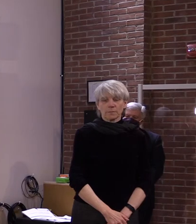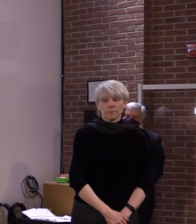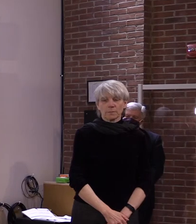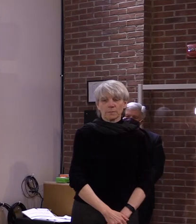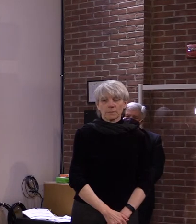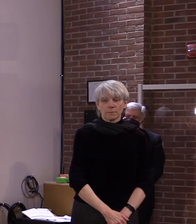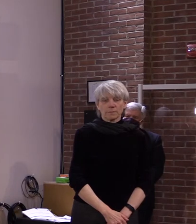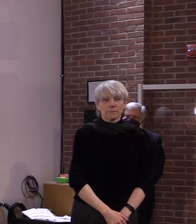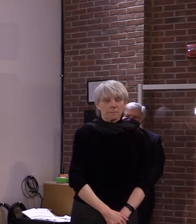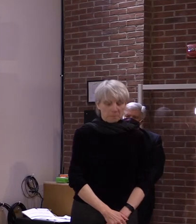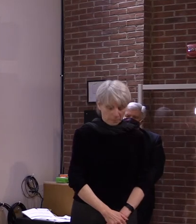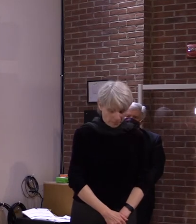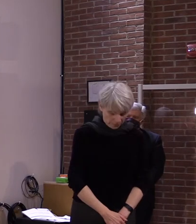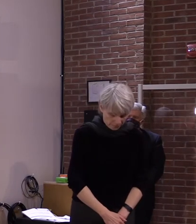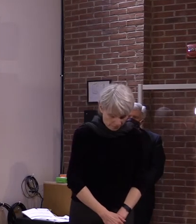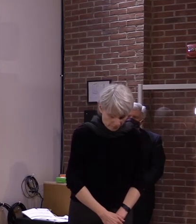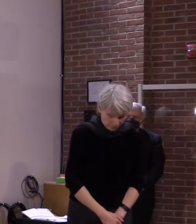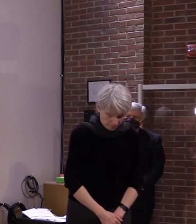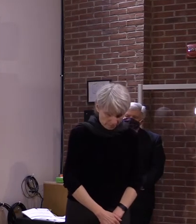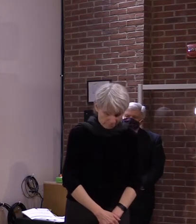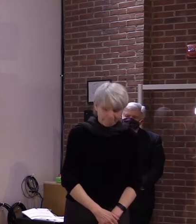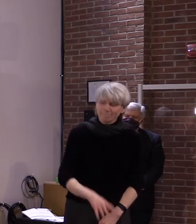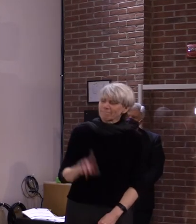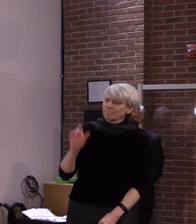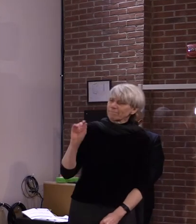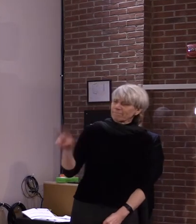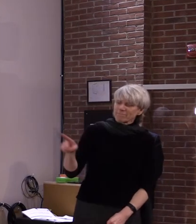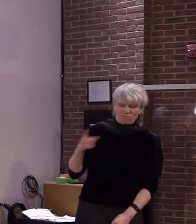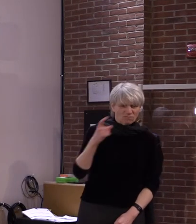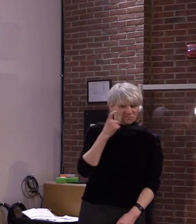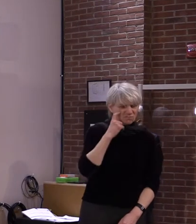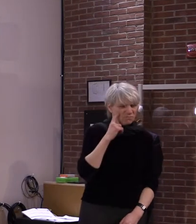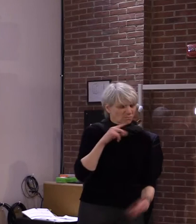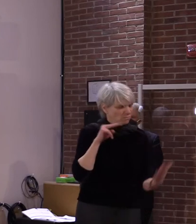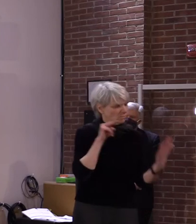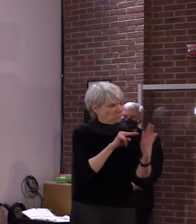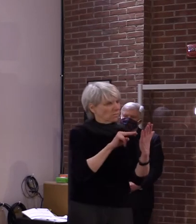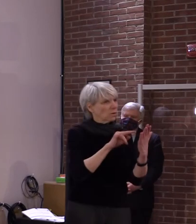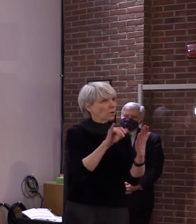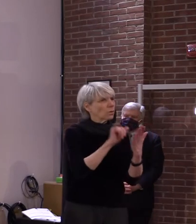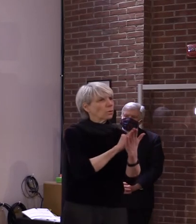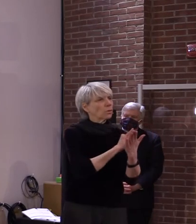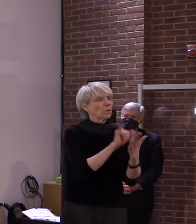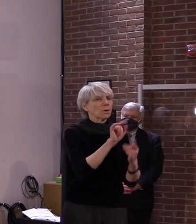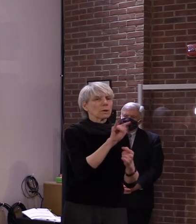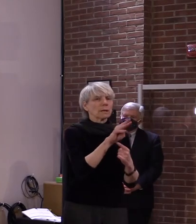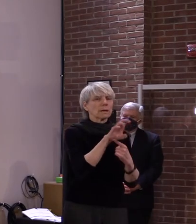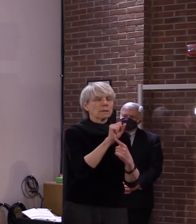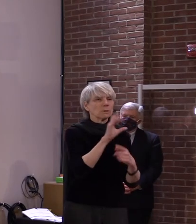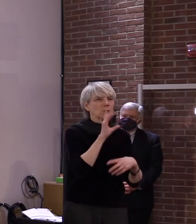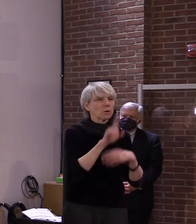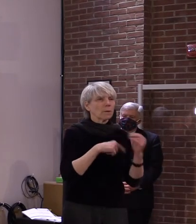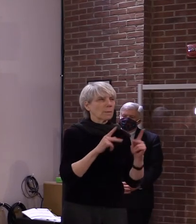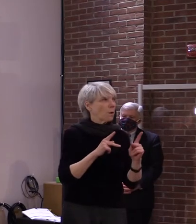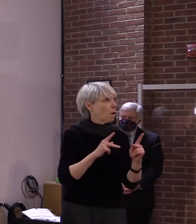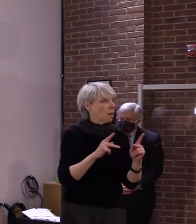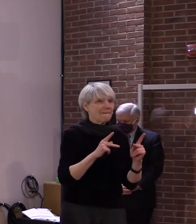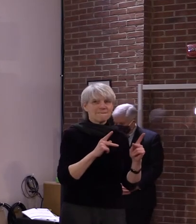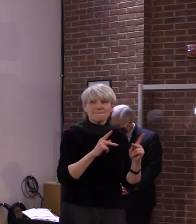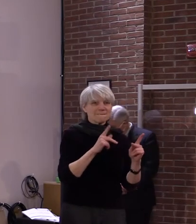hi i had a question we're seeing reports there was one of the new york times about uh so-called vaccine hunters crossing state